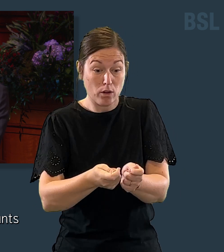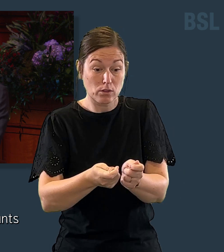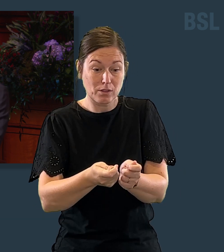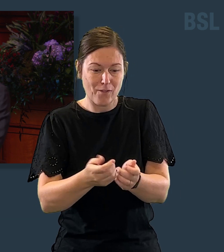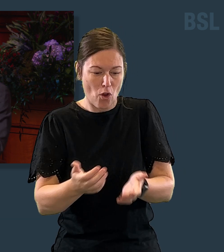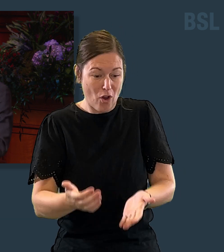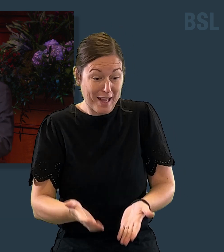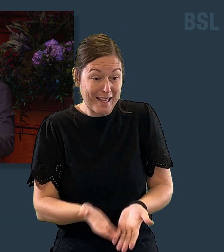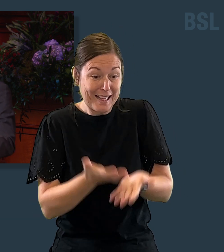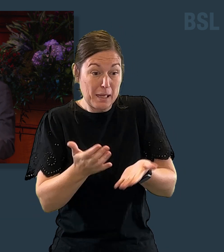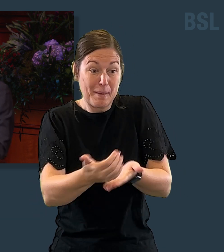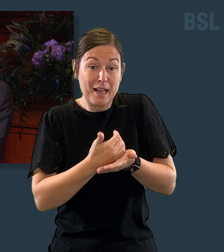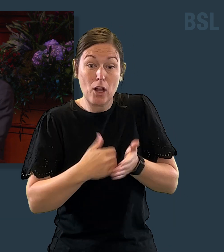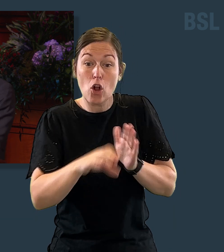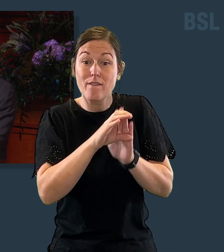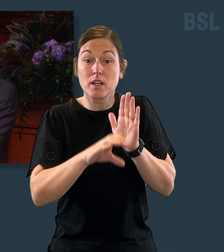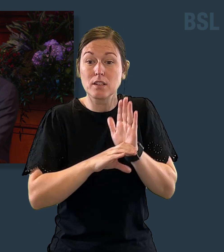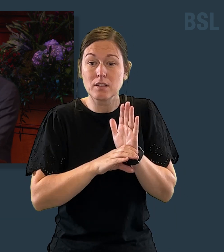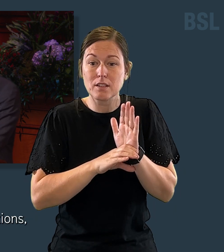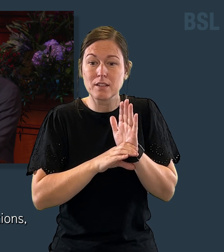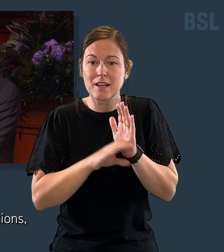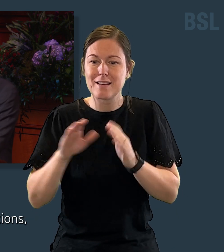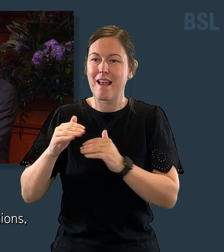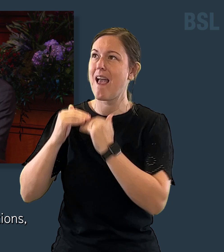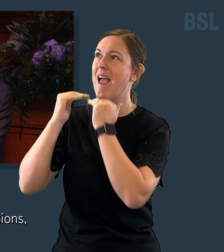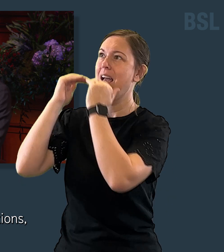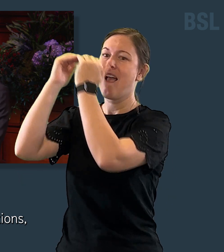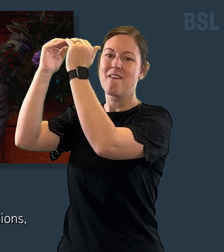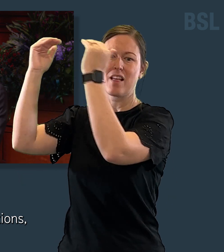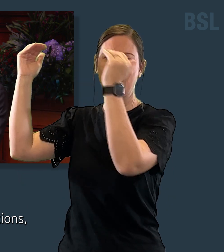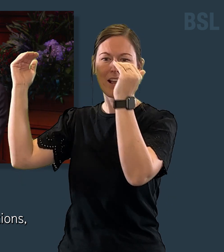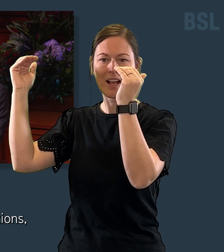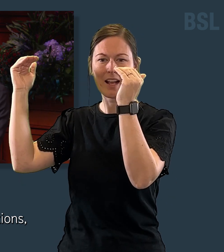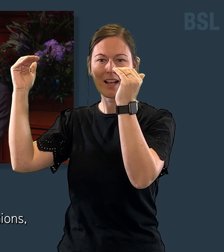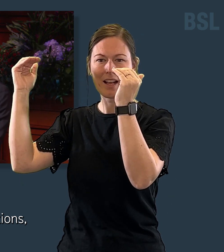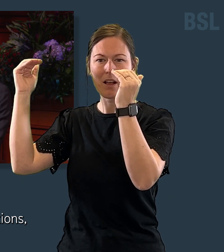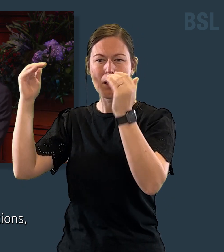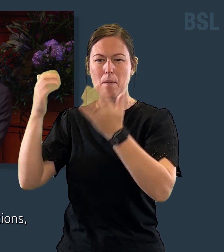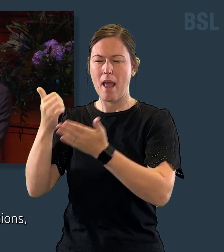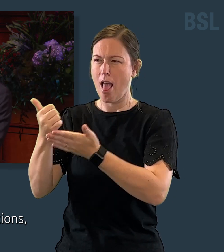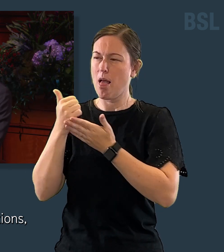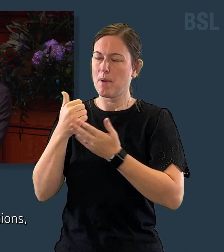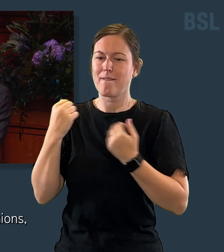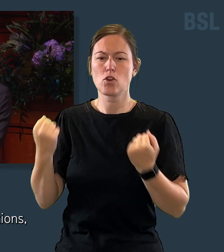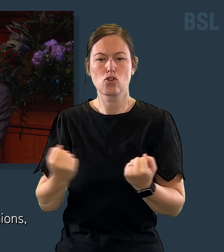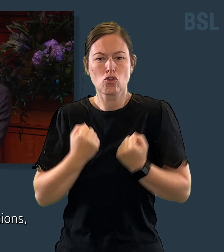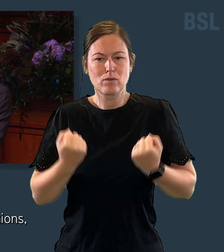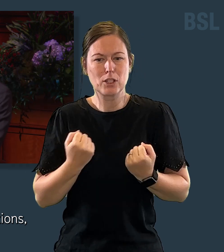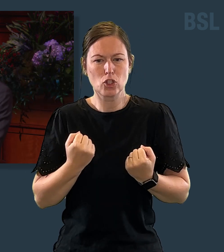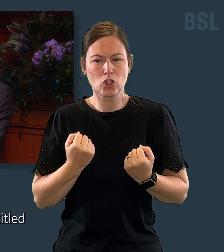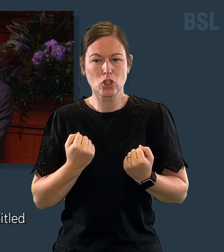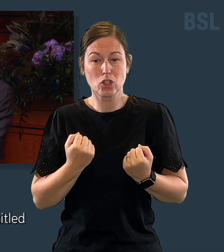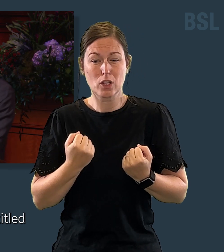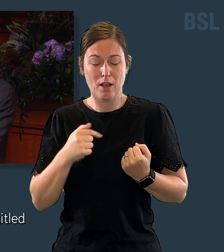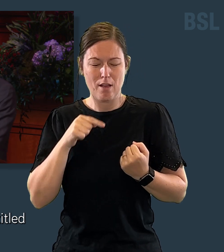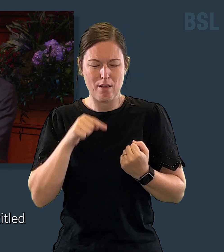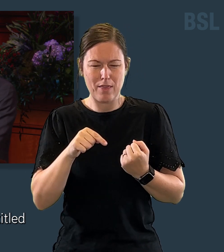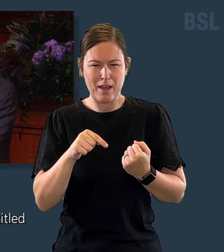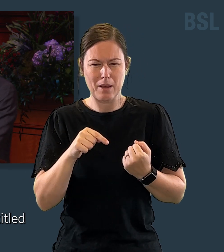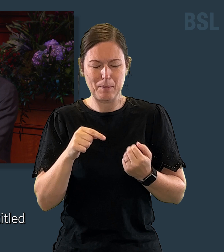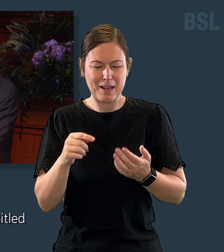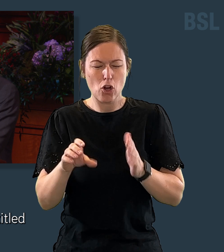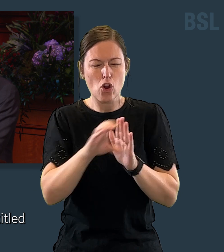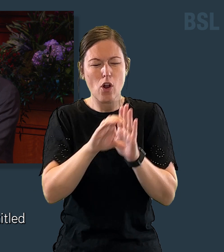power, power that strengthens us to withstand our trials, temptation, and heartaches better. Thus,